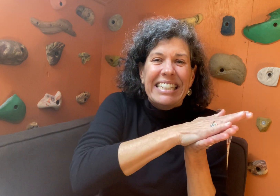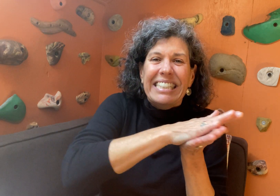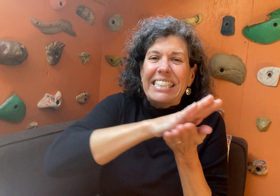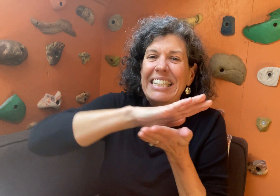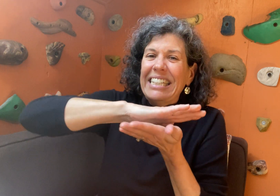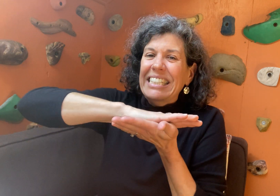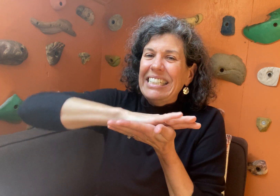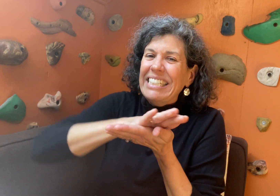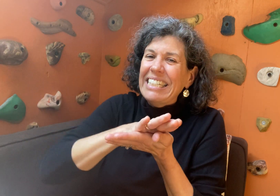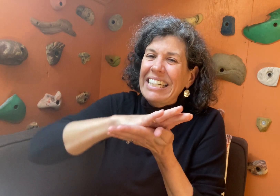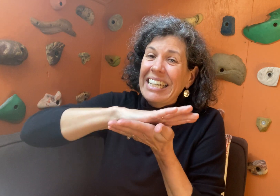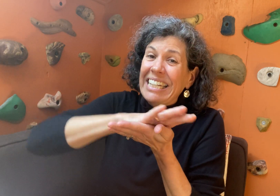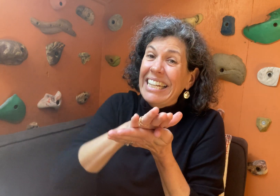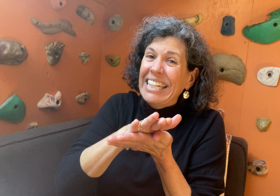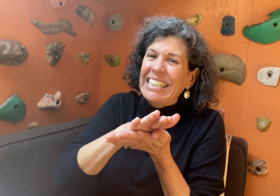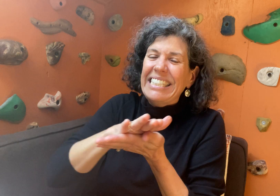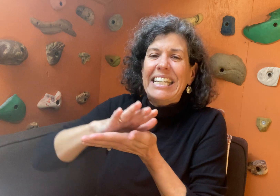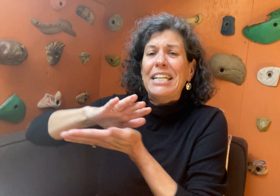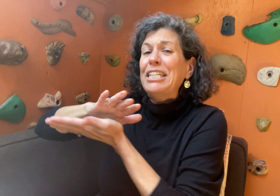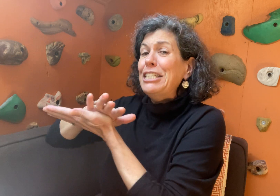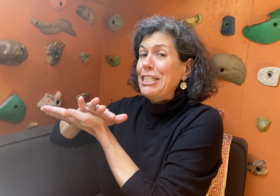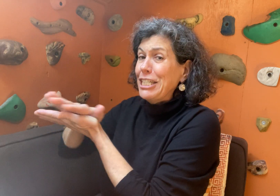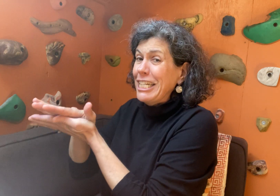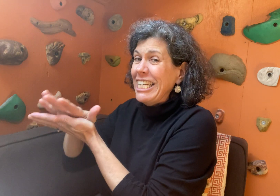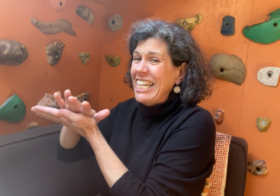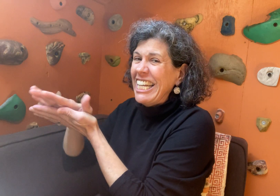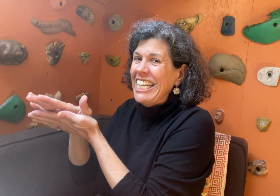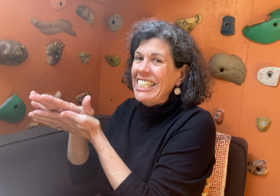cheese, cheese, cheese,